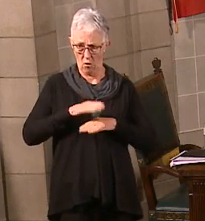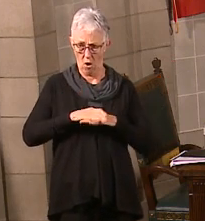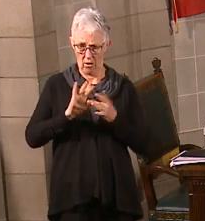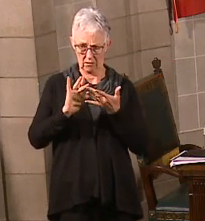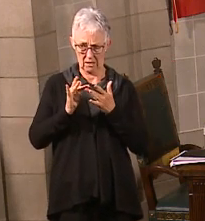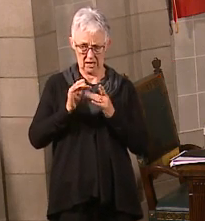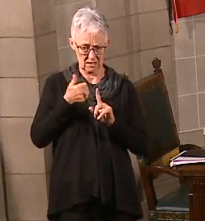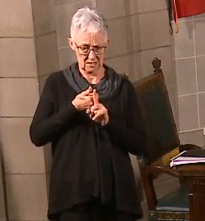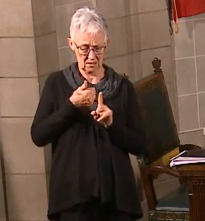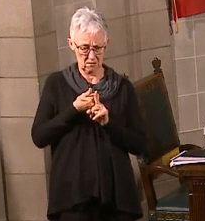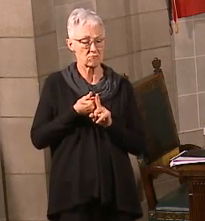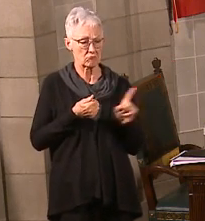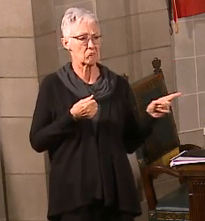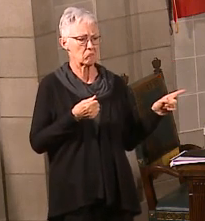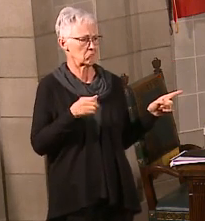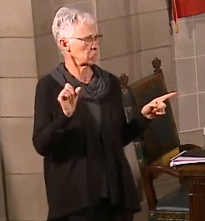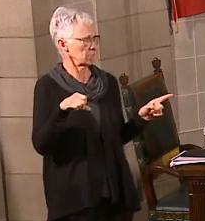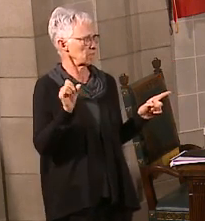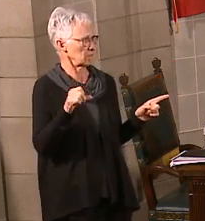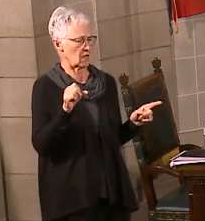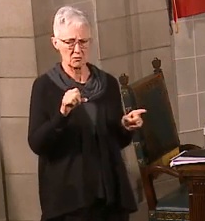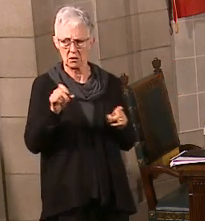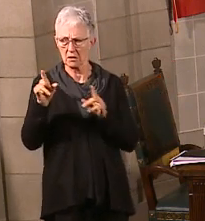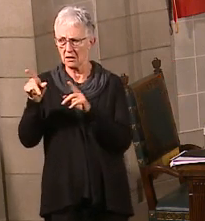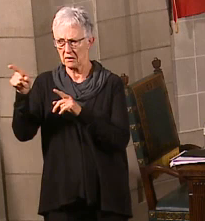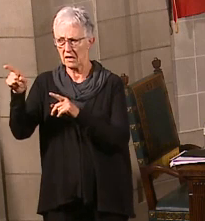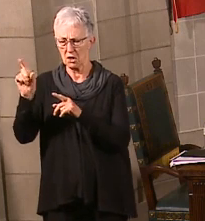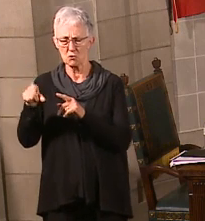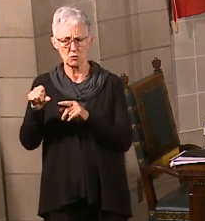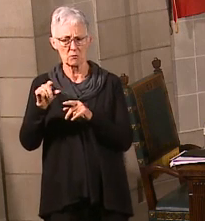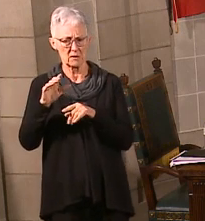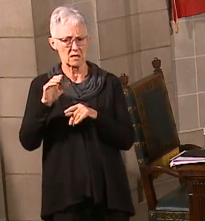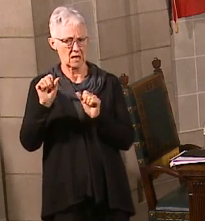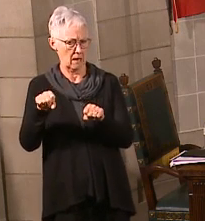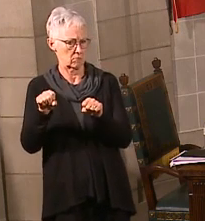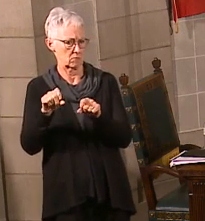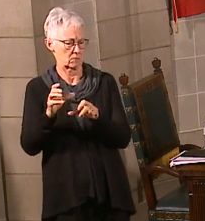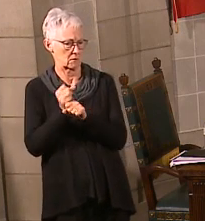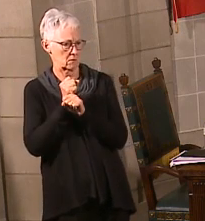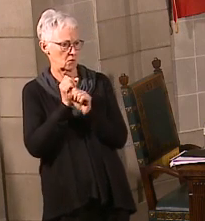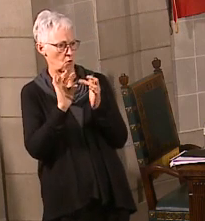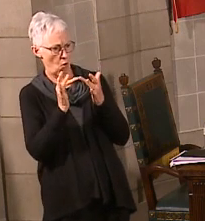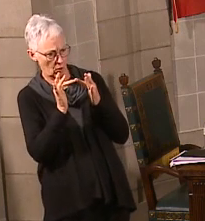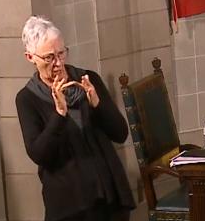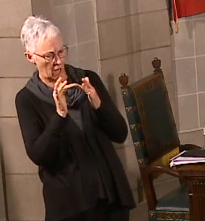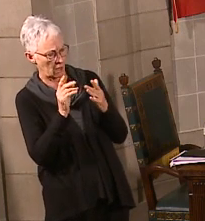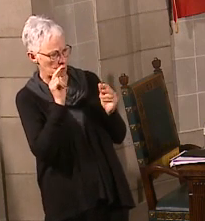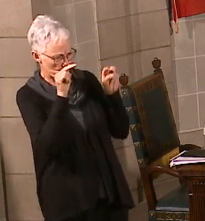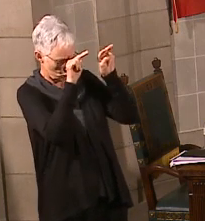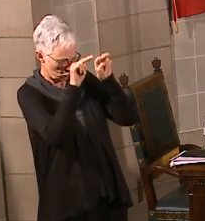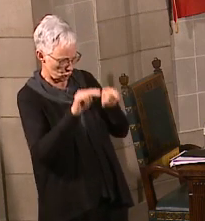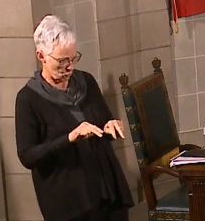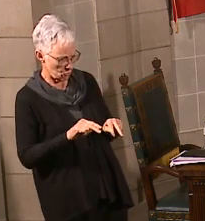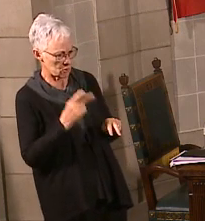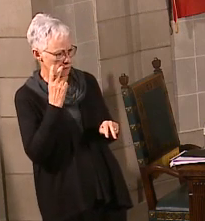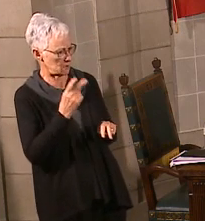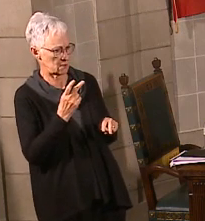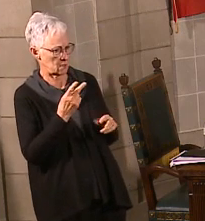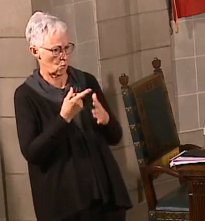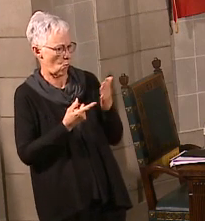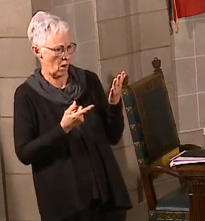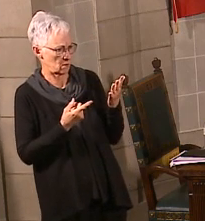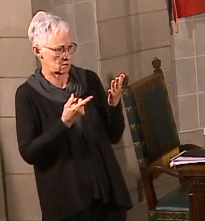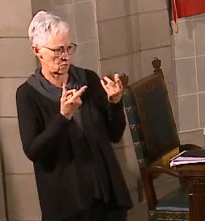claim and see if there's an issue, and it should show them if there was a payment status as well. We